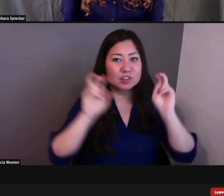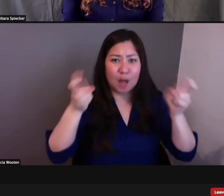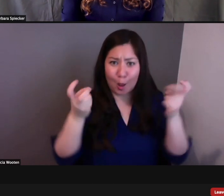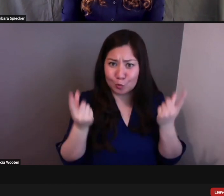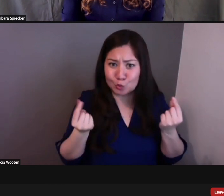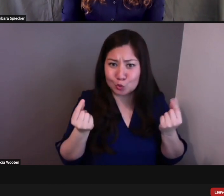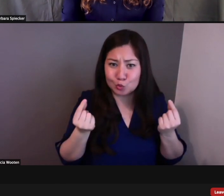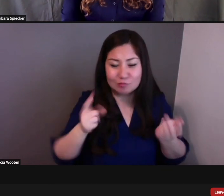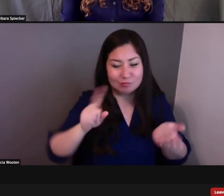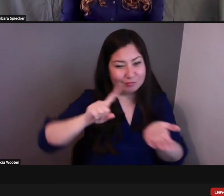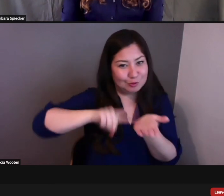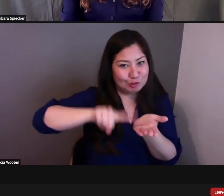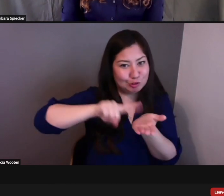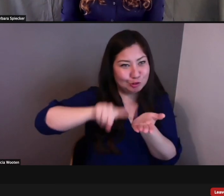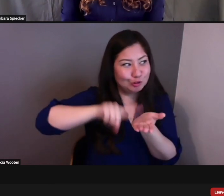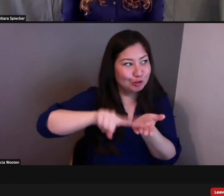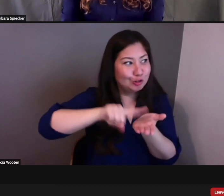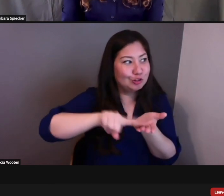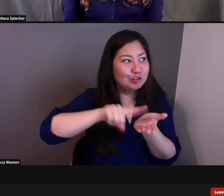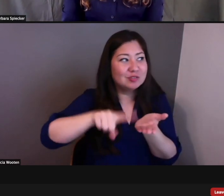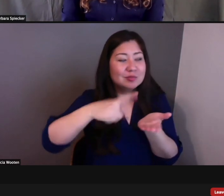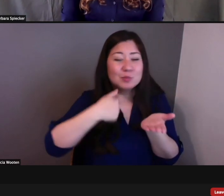up for us.